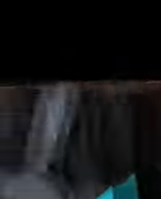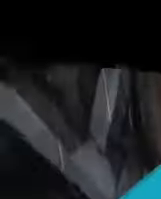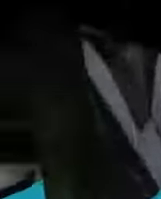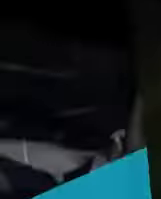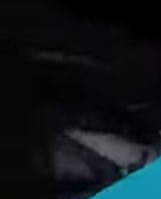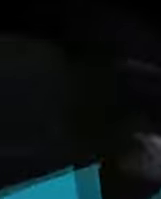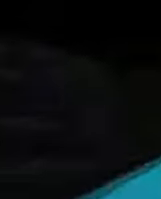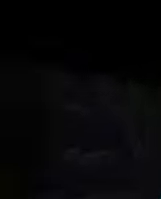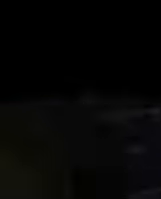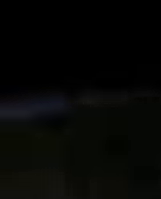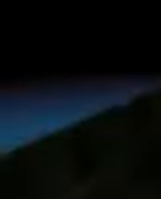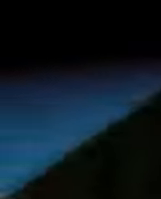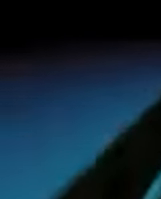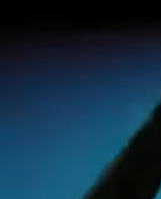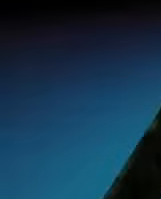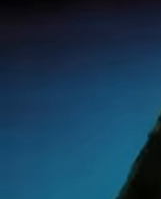withholding nothing.